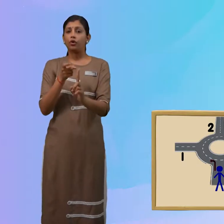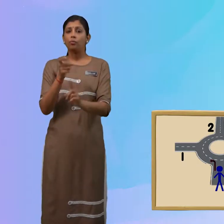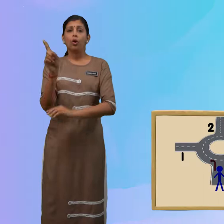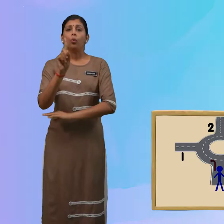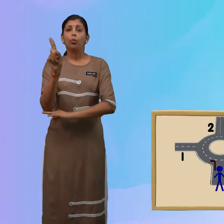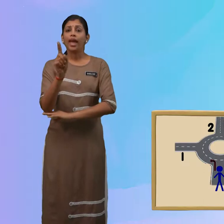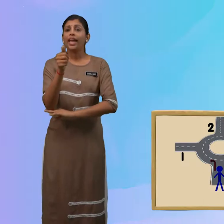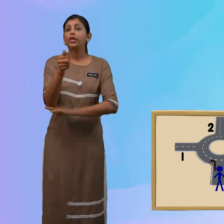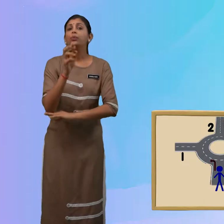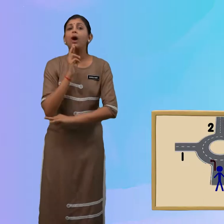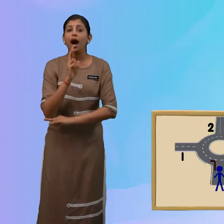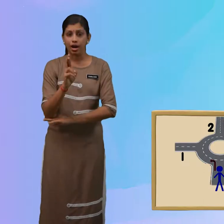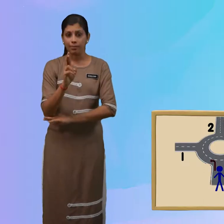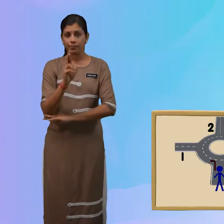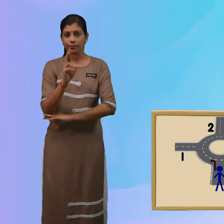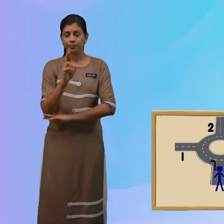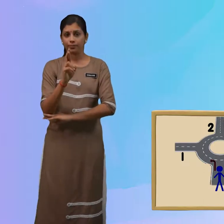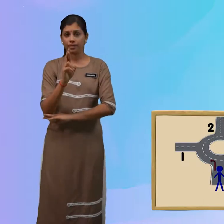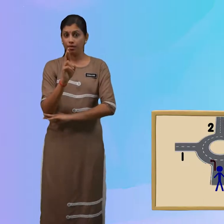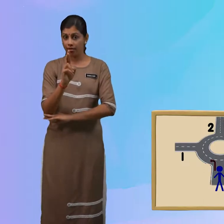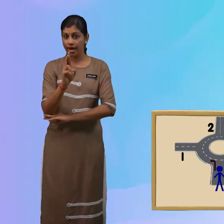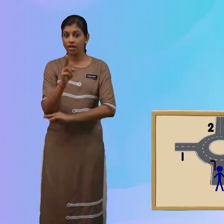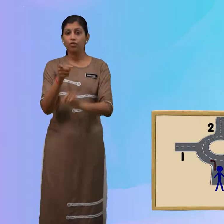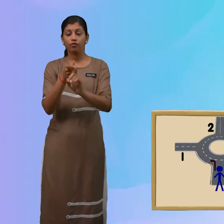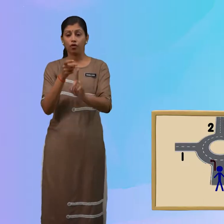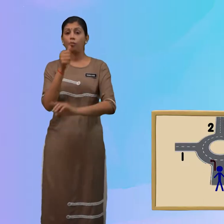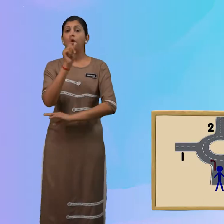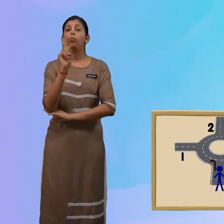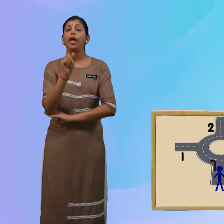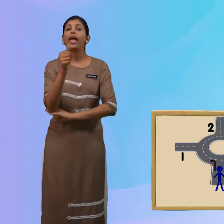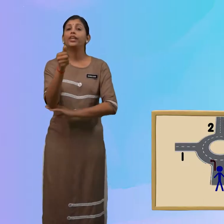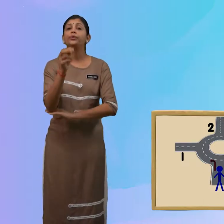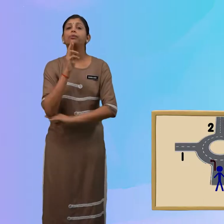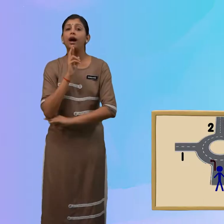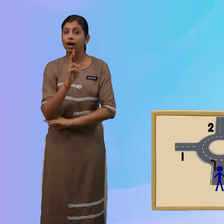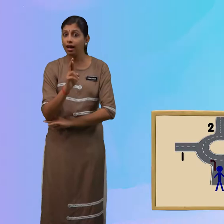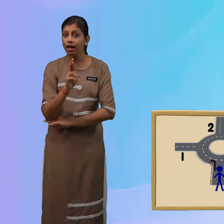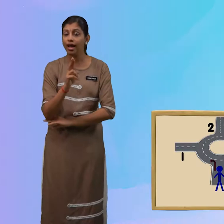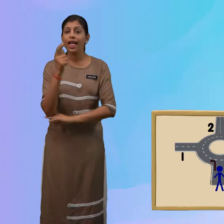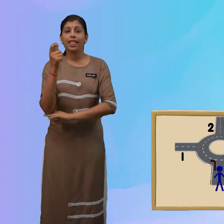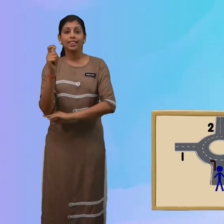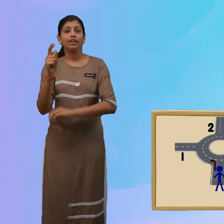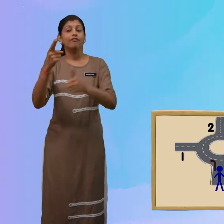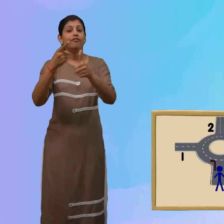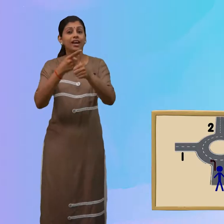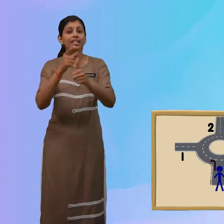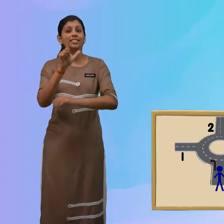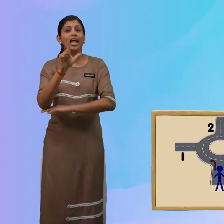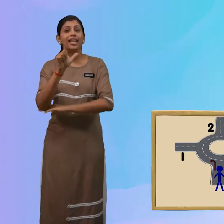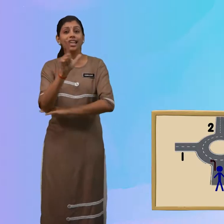from where you are. Alright, from where you are, the first